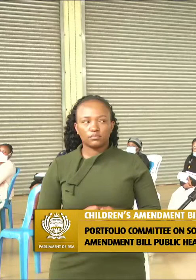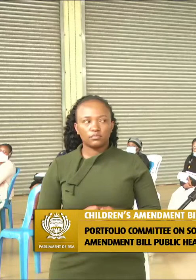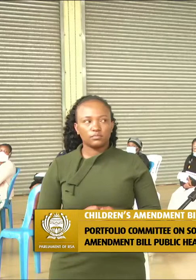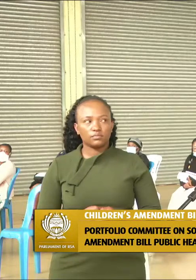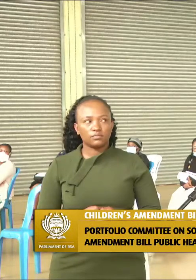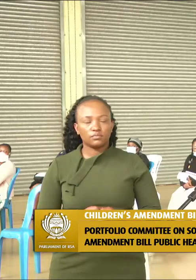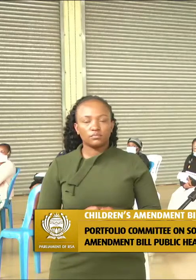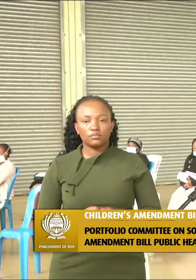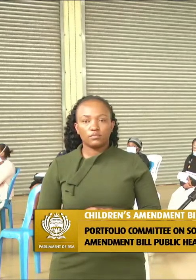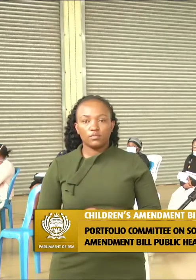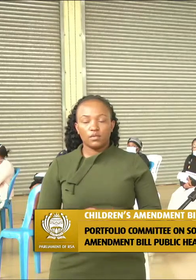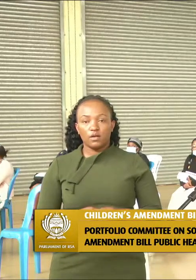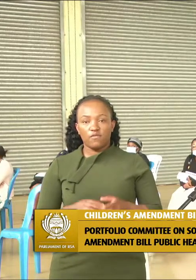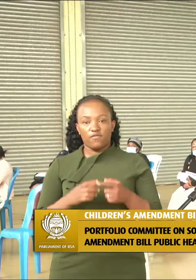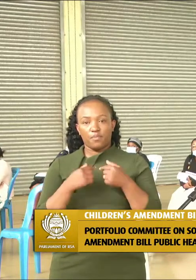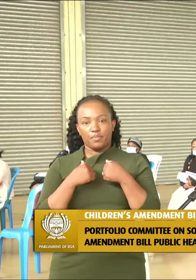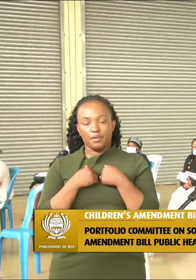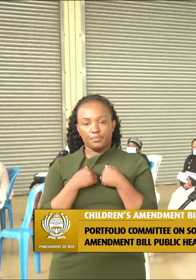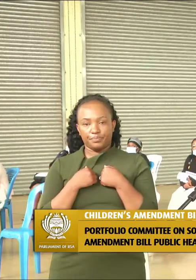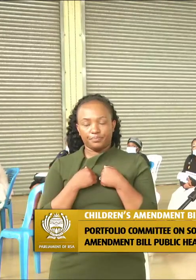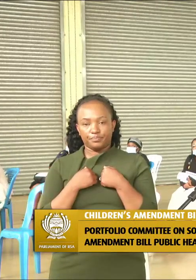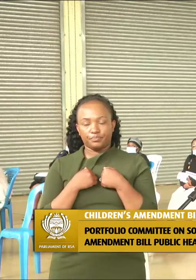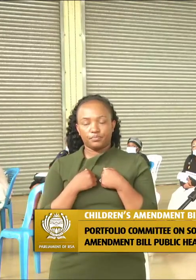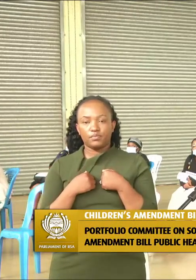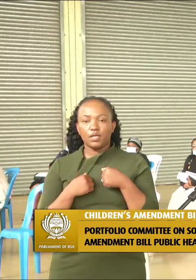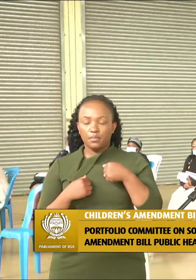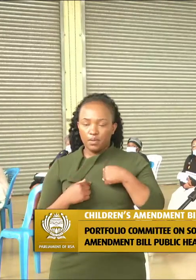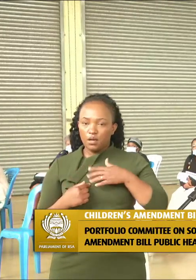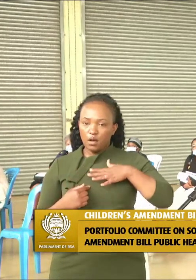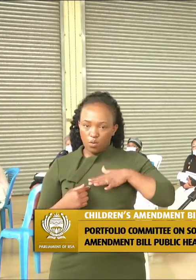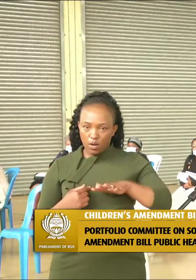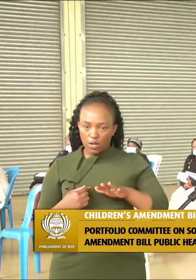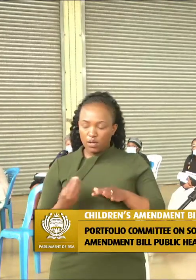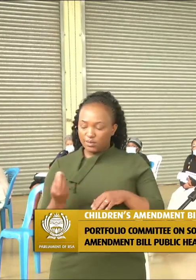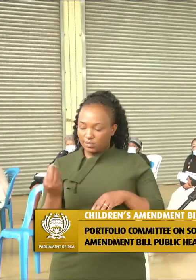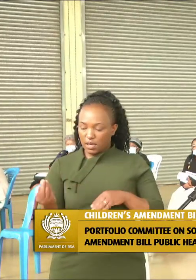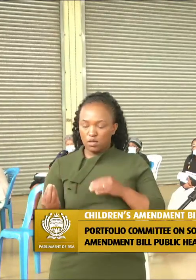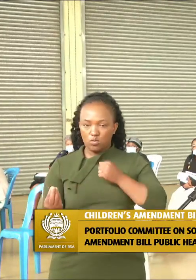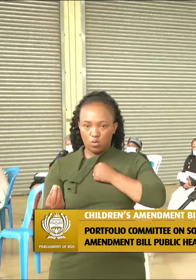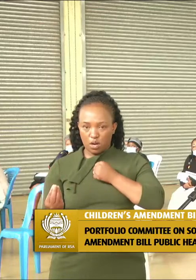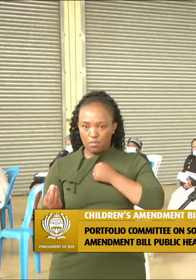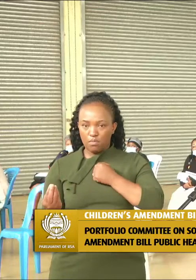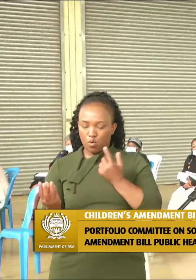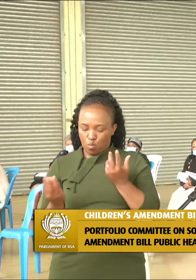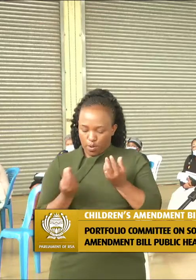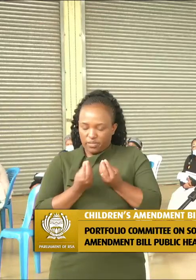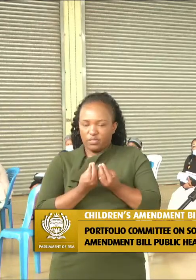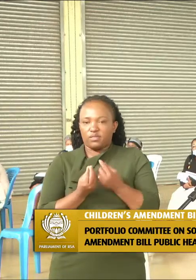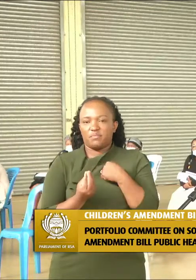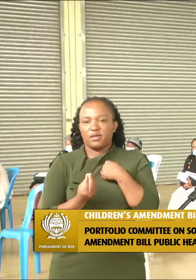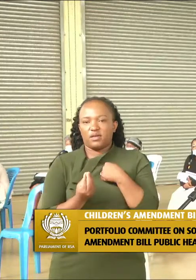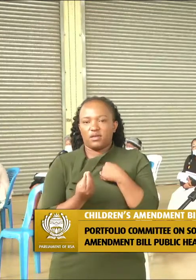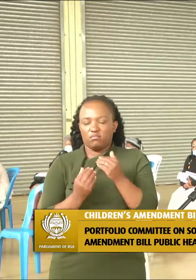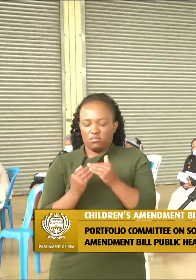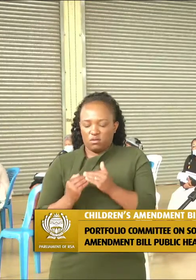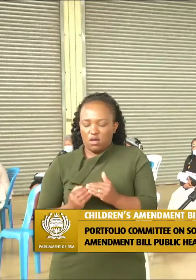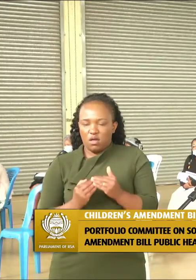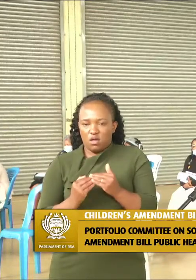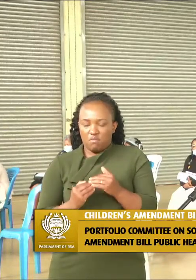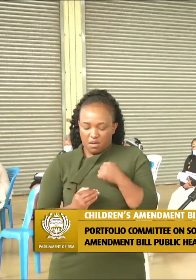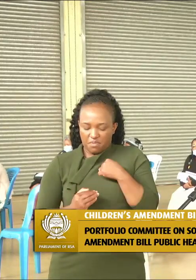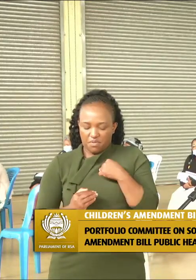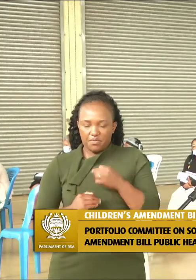In my case, I want my child to grow up with me. Mina ngifuna nje yami